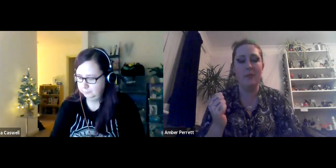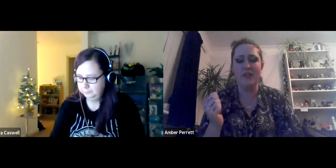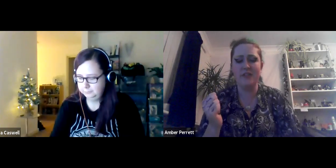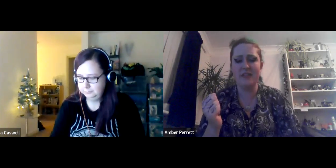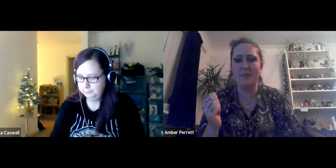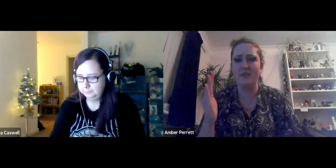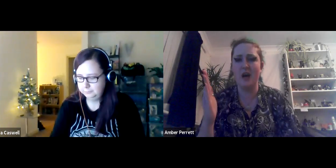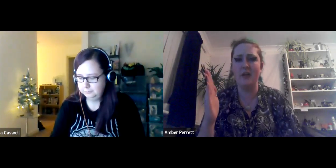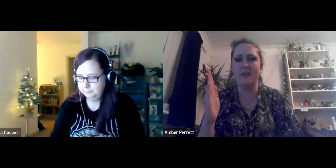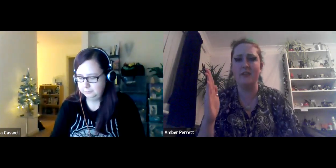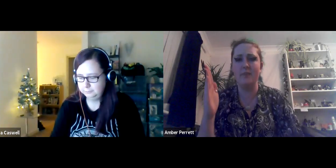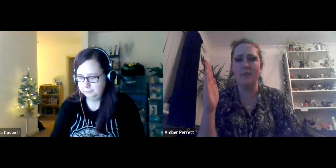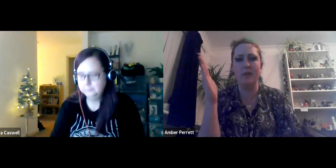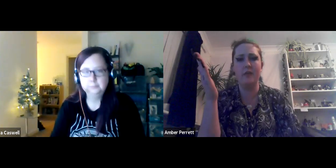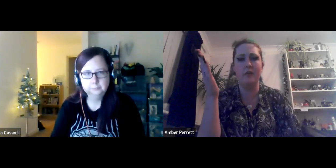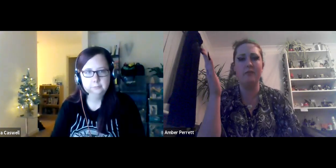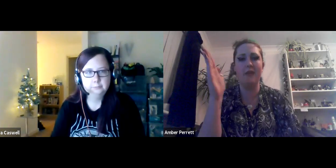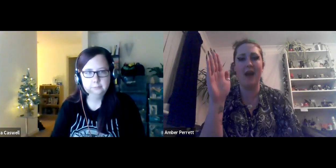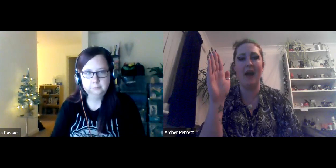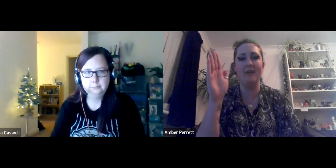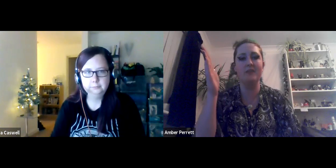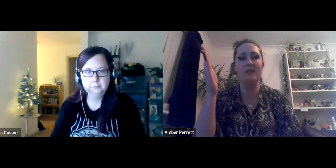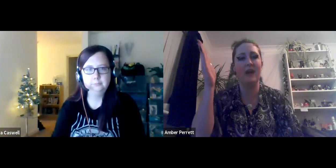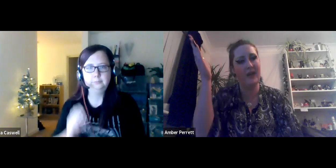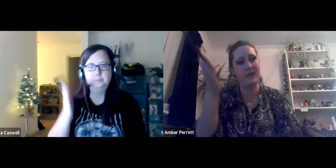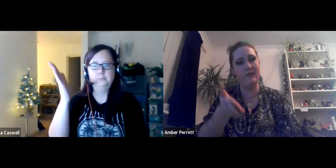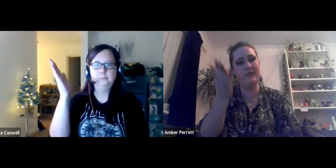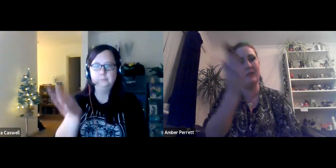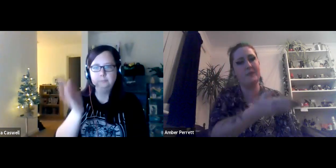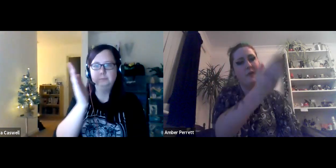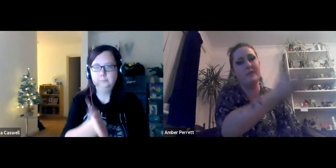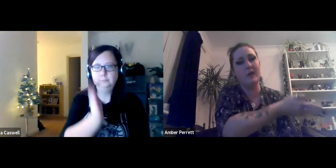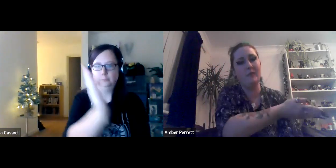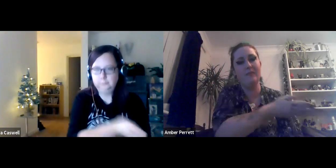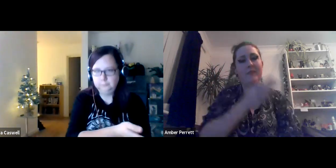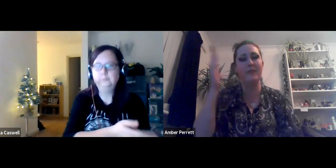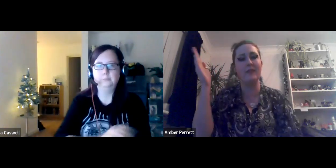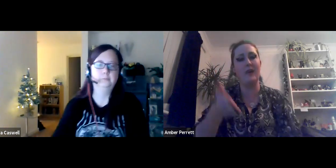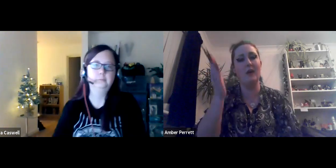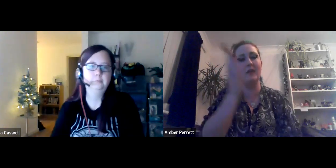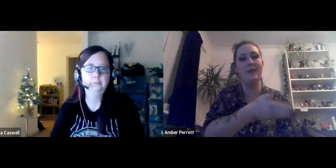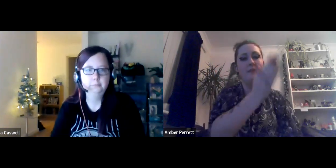is the same as garden, isn't it? You do flat hand and you chop, chop, chop. So that's gardener.